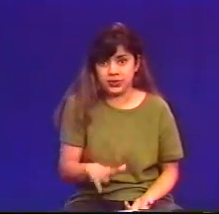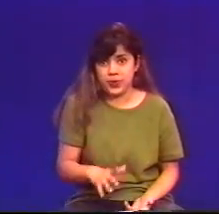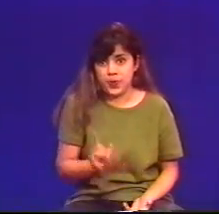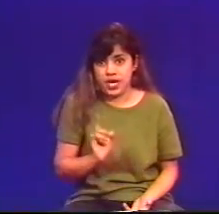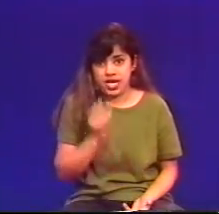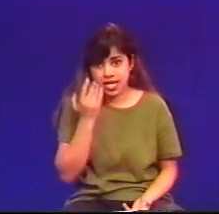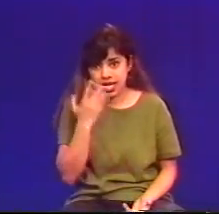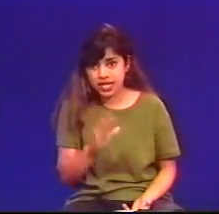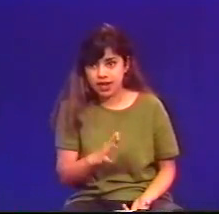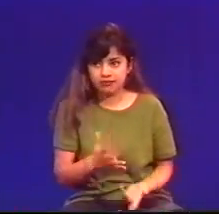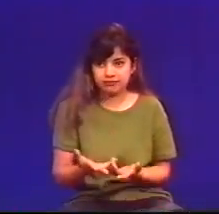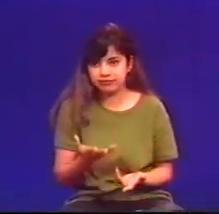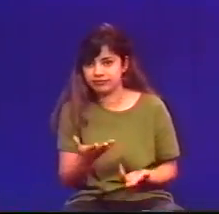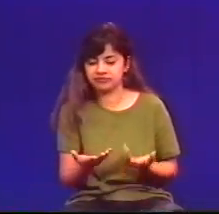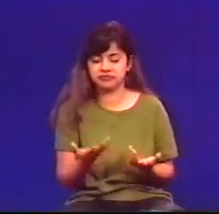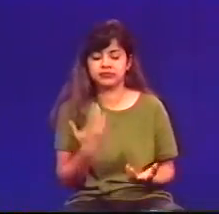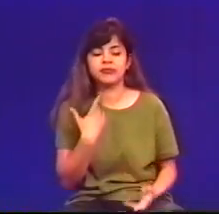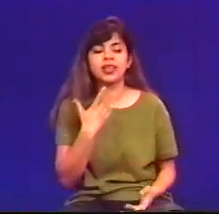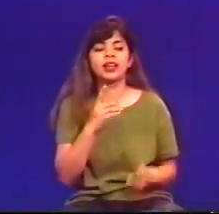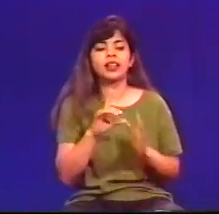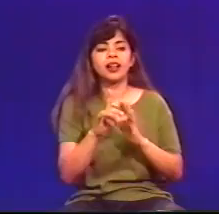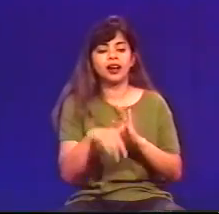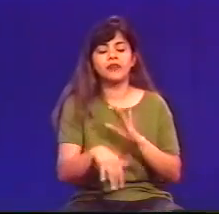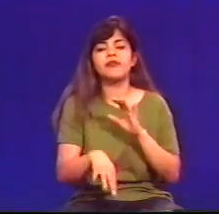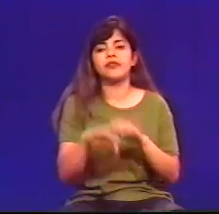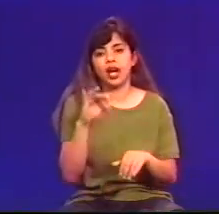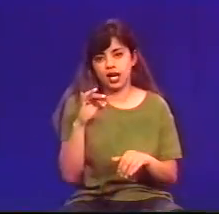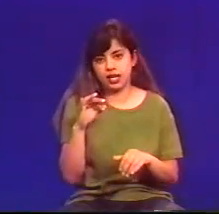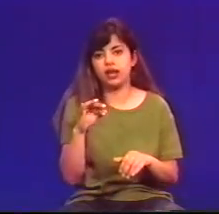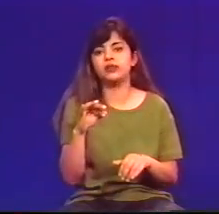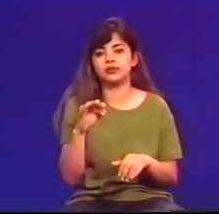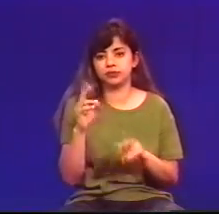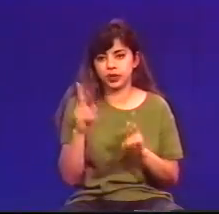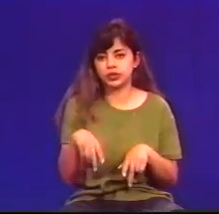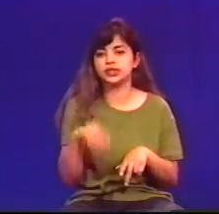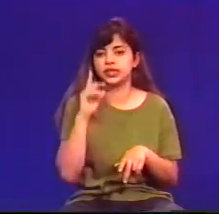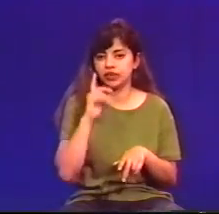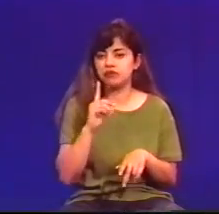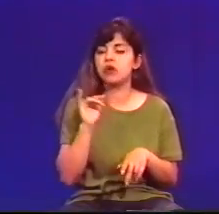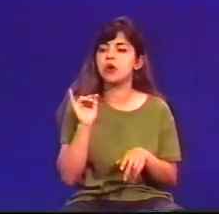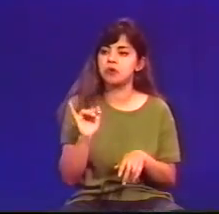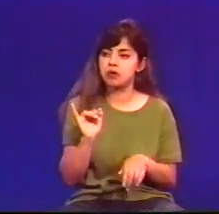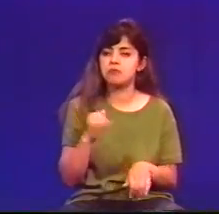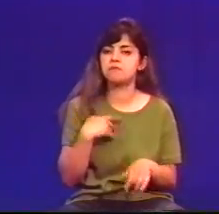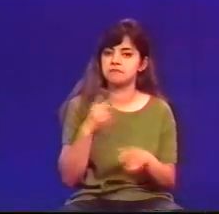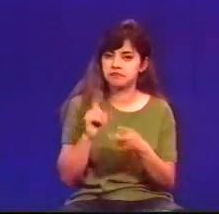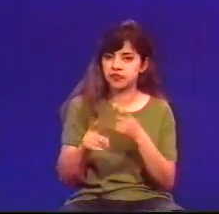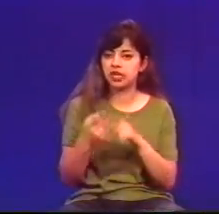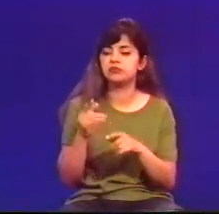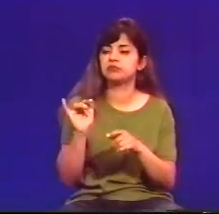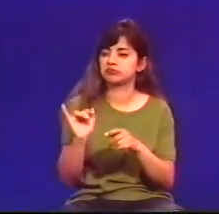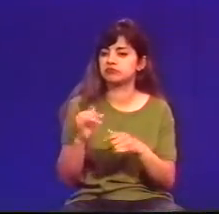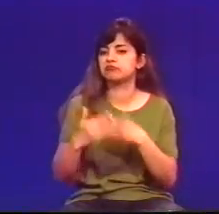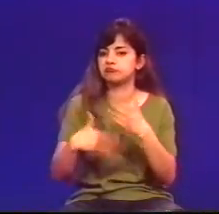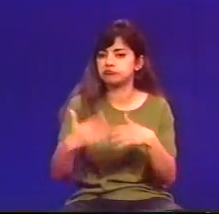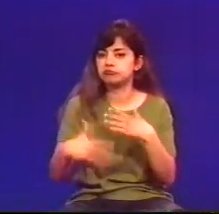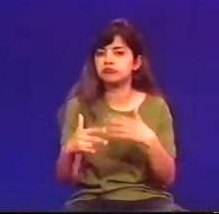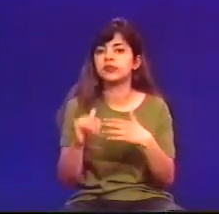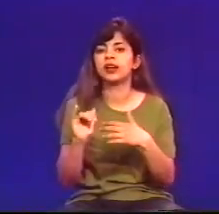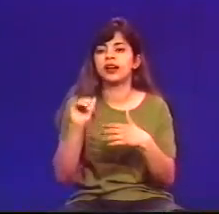communicate, and I did frequently find myself left out on the fringes. It wasn't until I had been here for a few weeks that I met some other